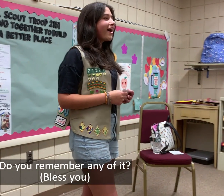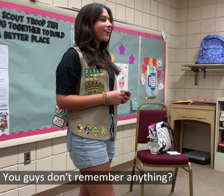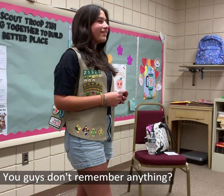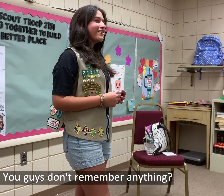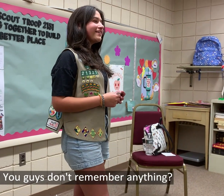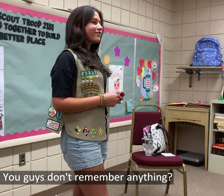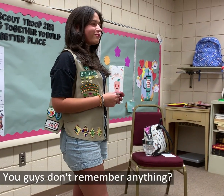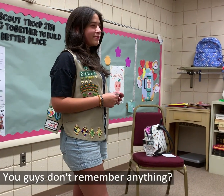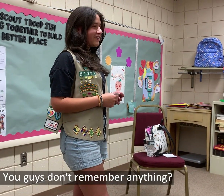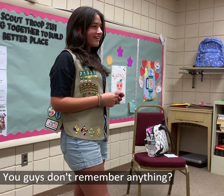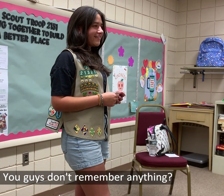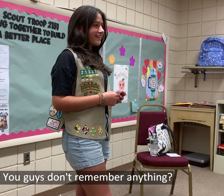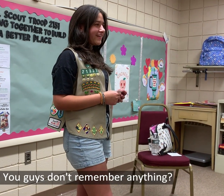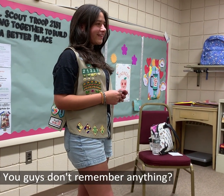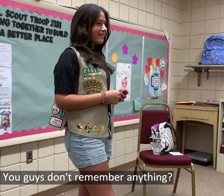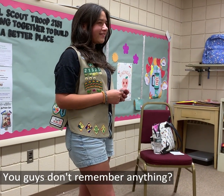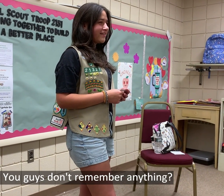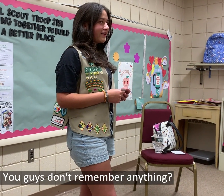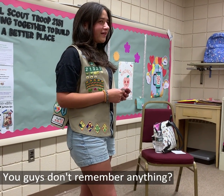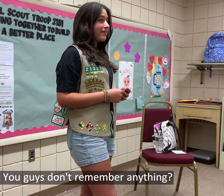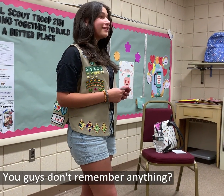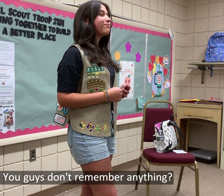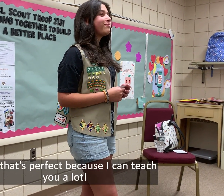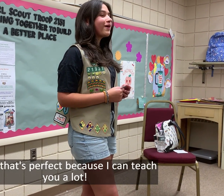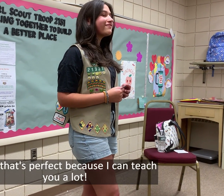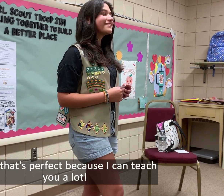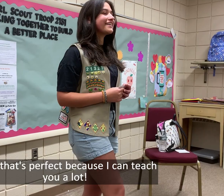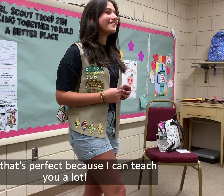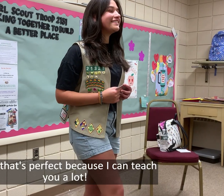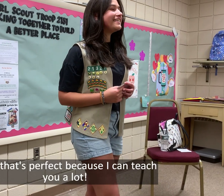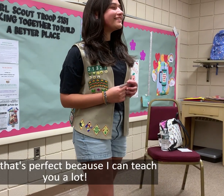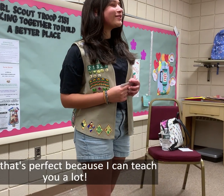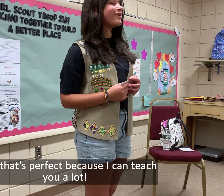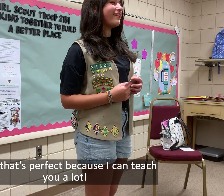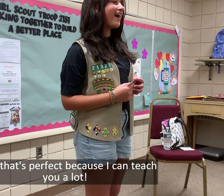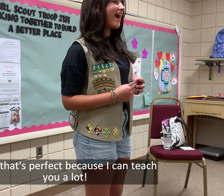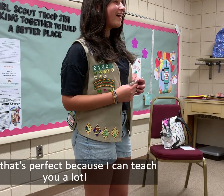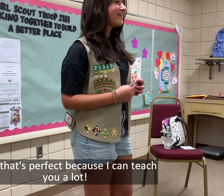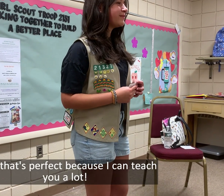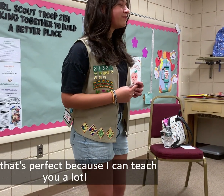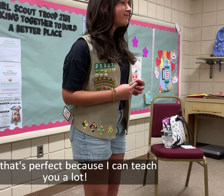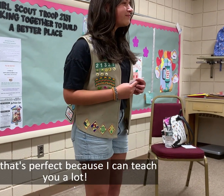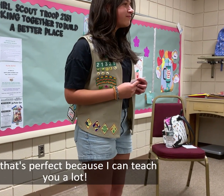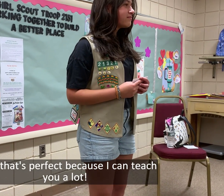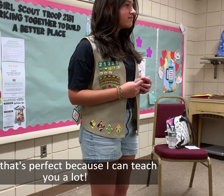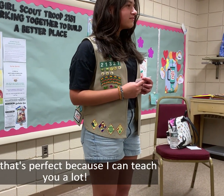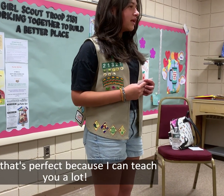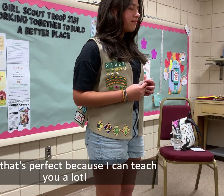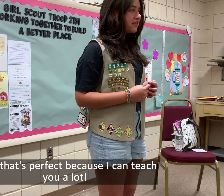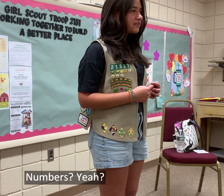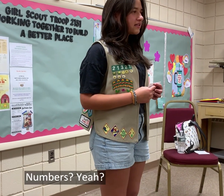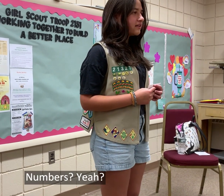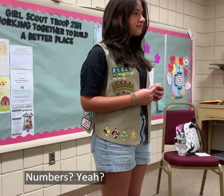Nothing. You guys don't remember anything? That's perfect because I can teach you a lot. Numbers,